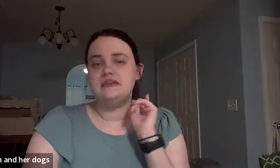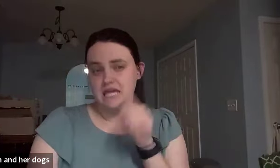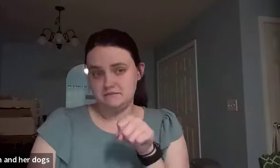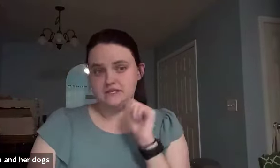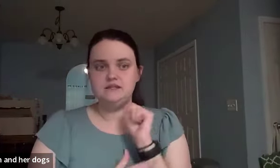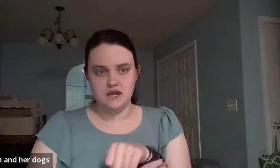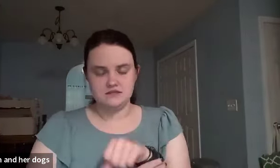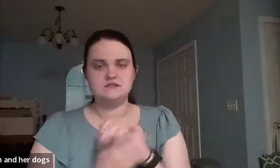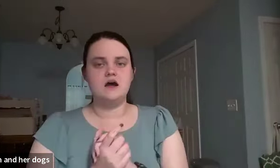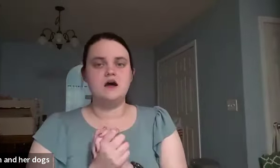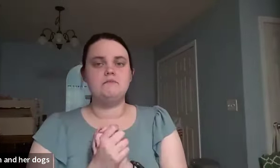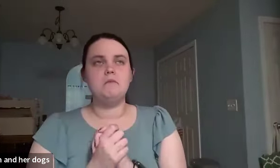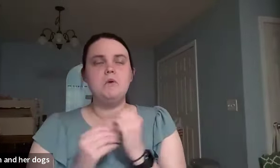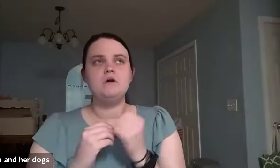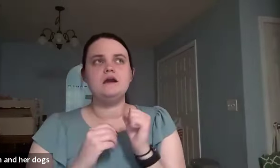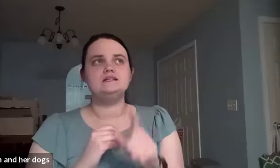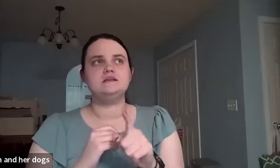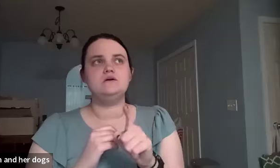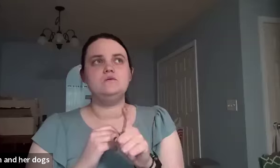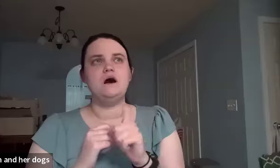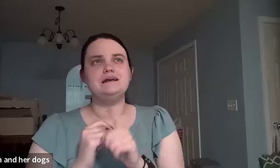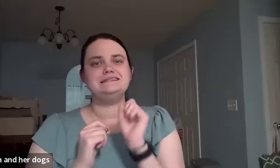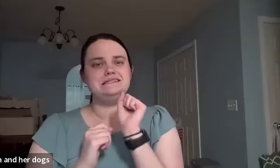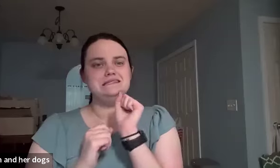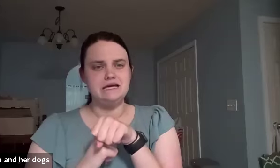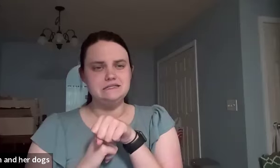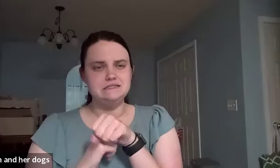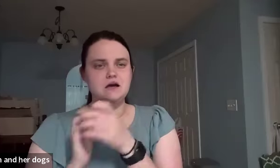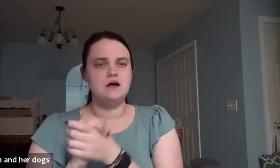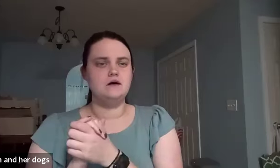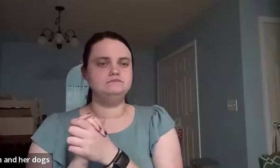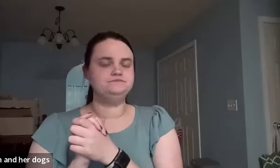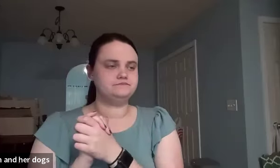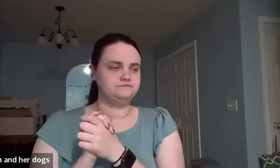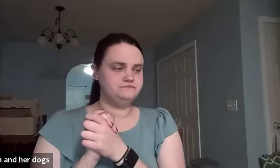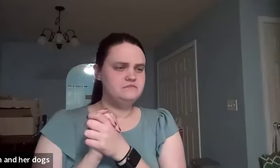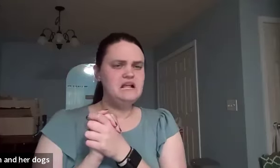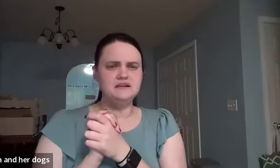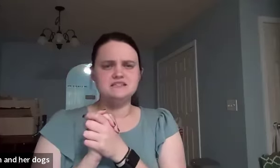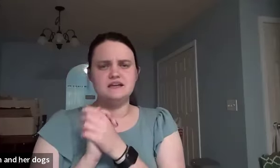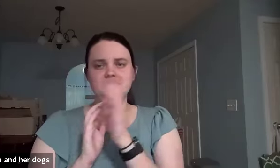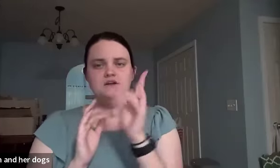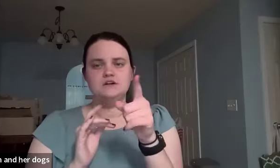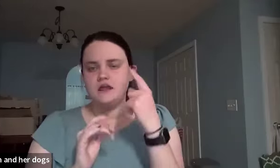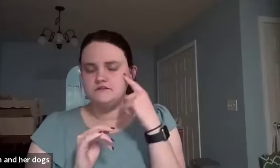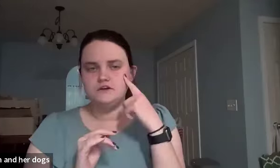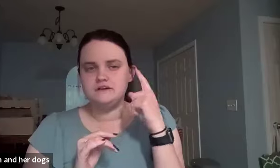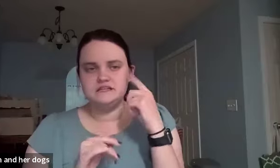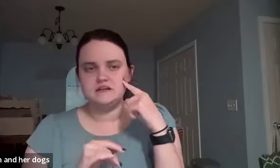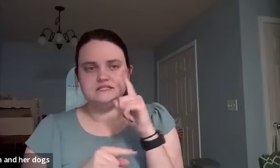They can be, yes. More ASL wise, yes. Because like, and if y'all did not